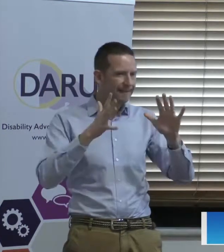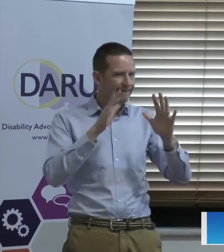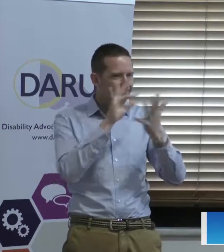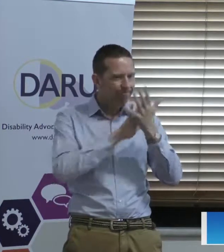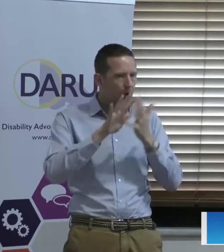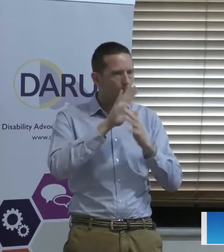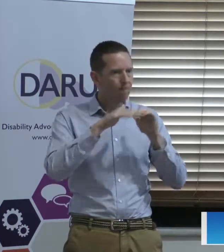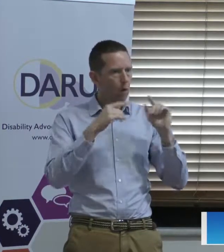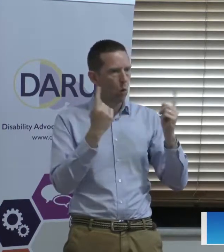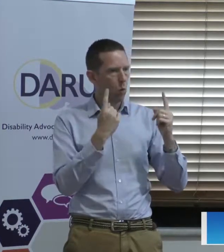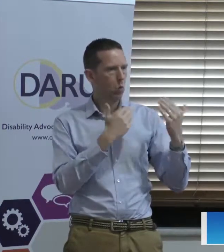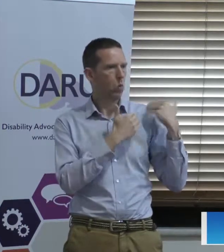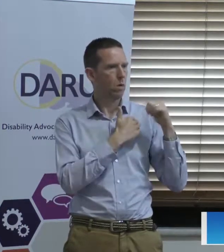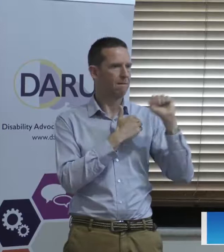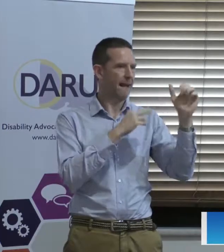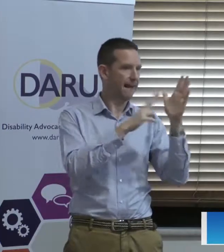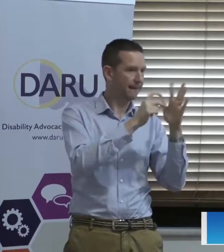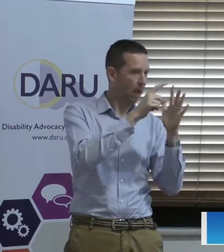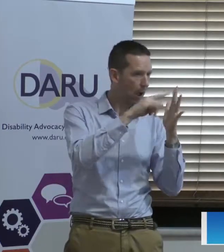interface between NDIS and education, but